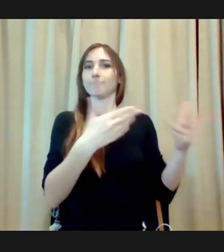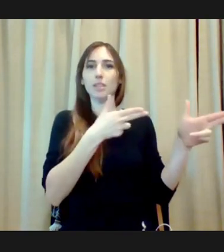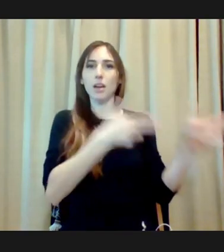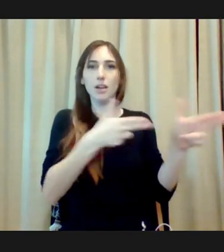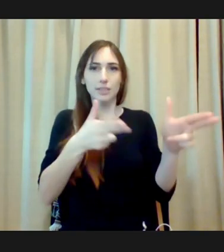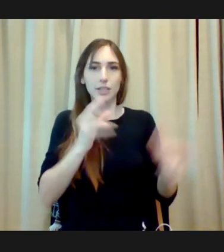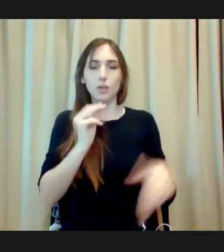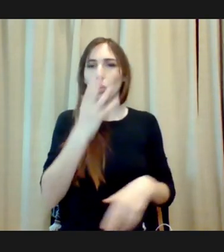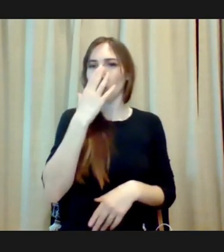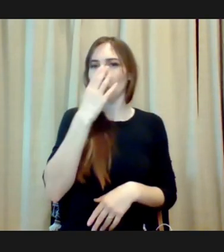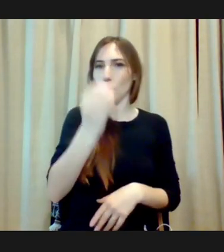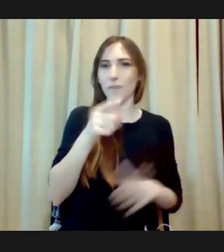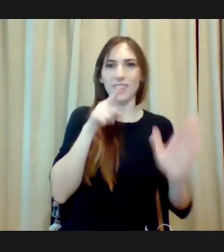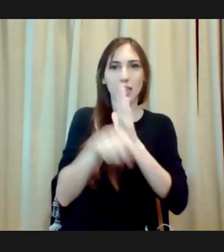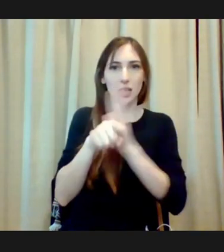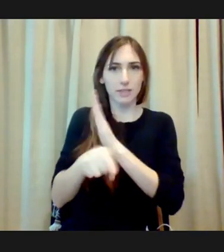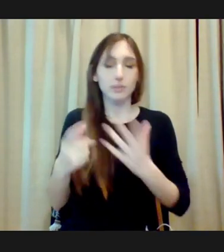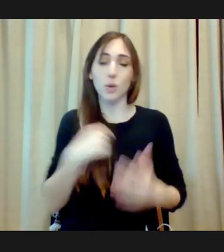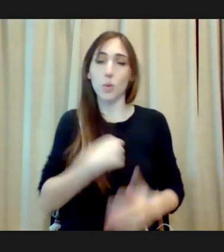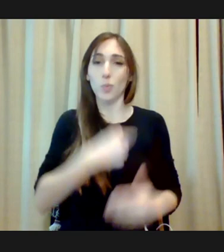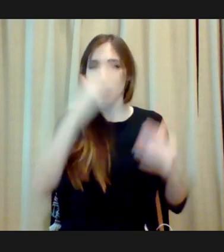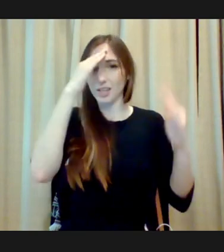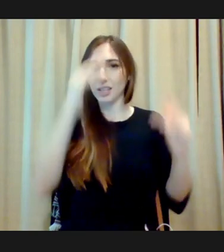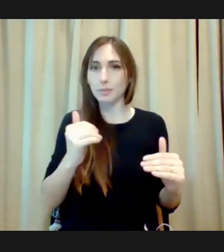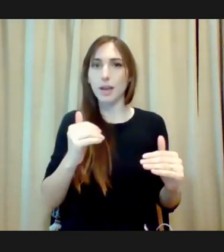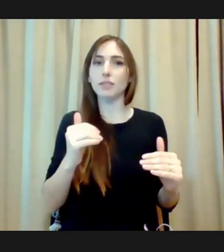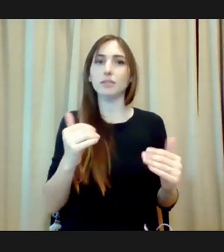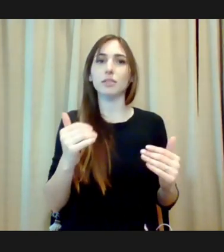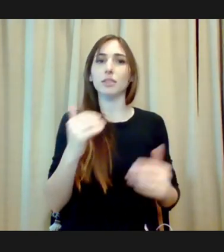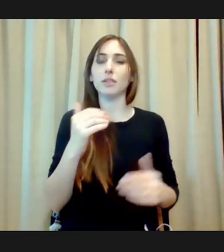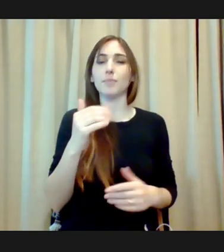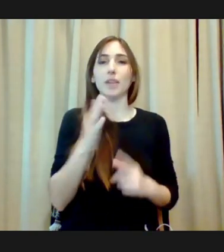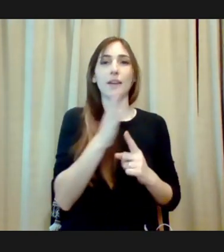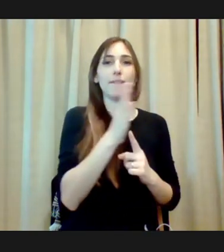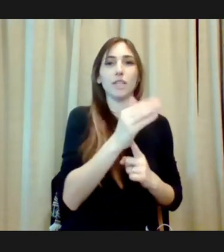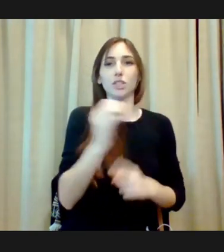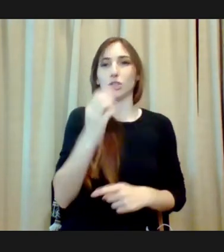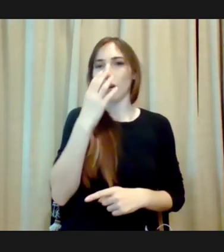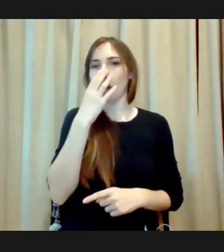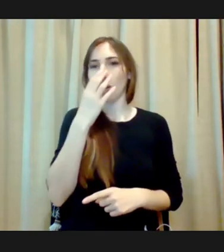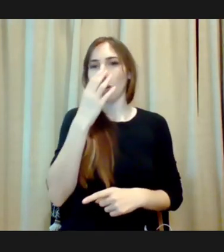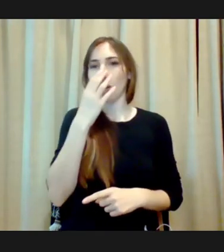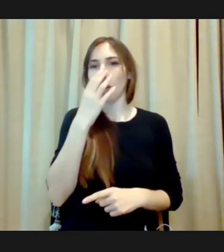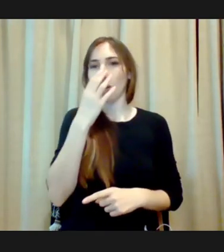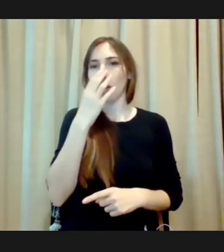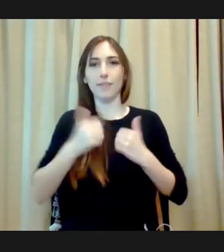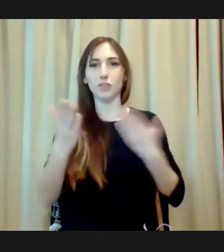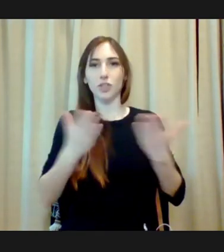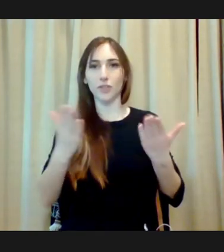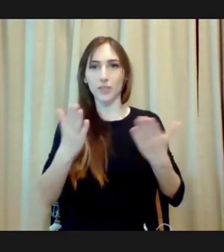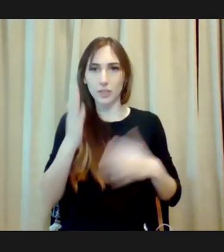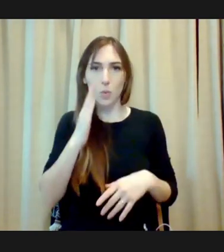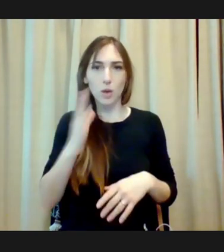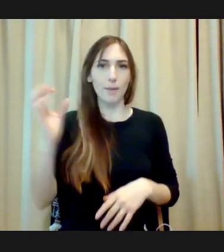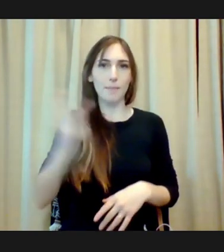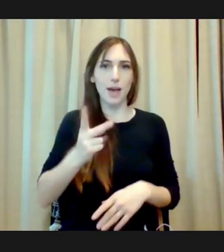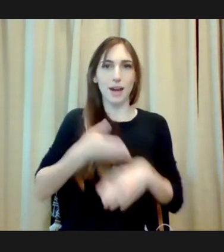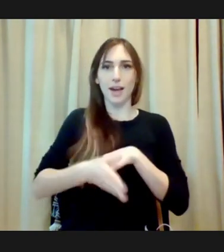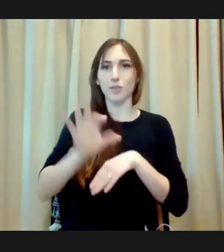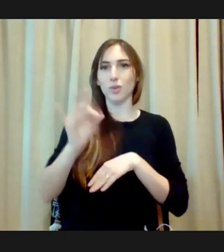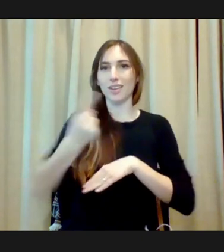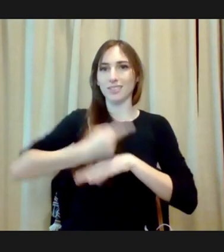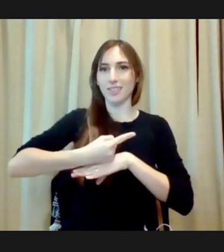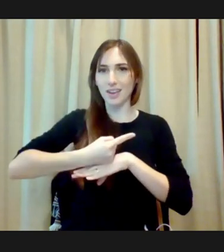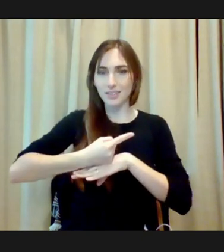We do expect the U.S. Fish and Wildlife Service to come back with their 90-day finding in